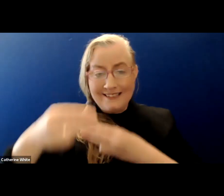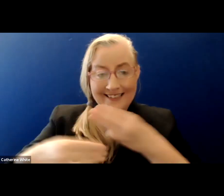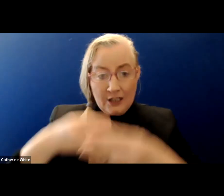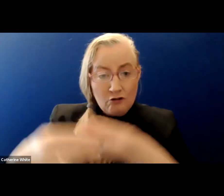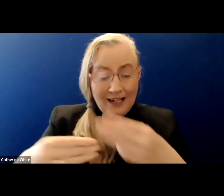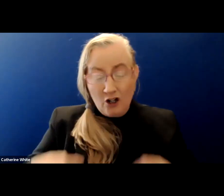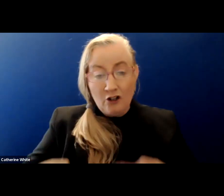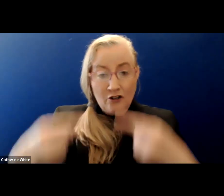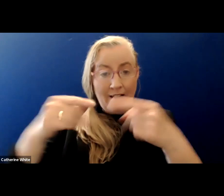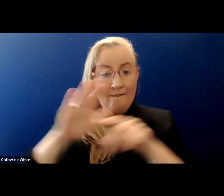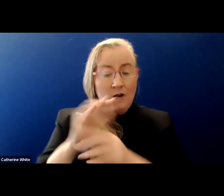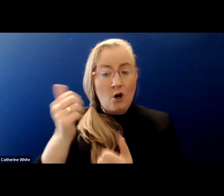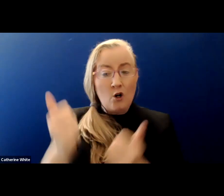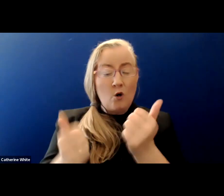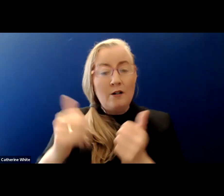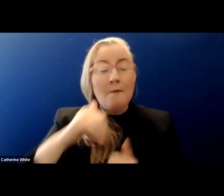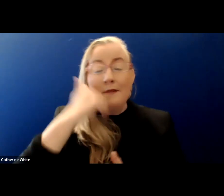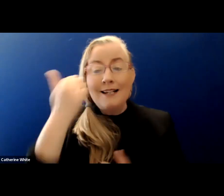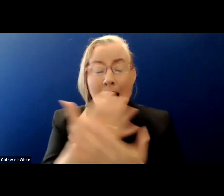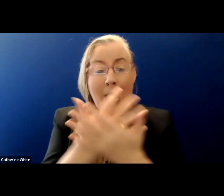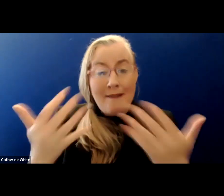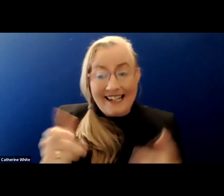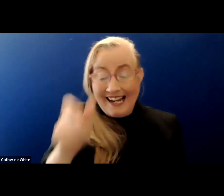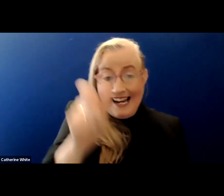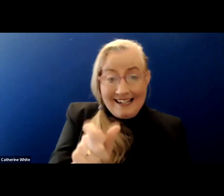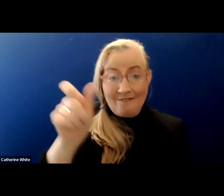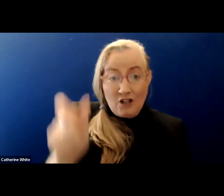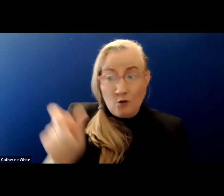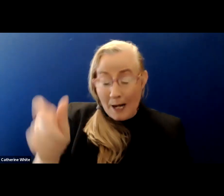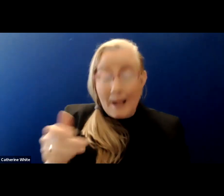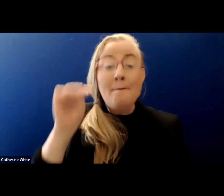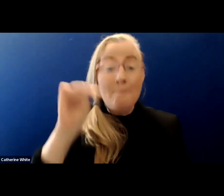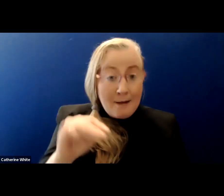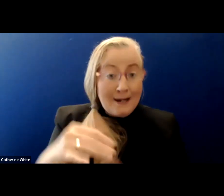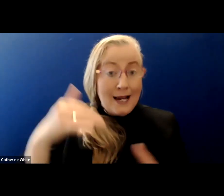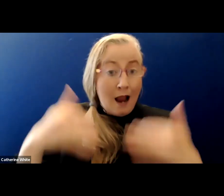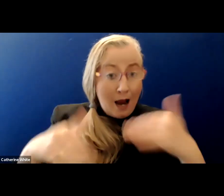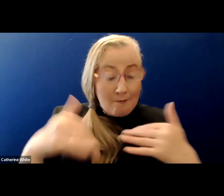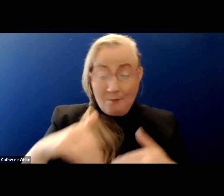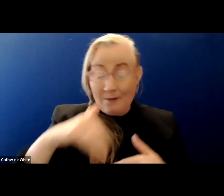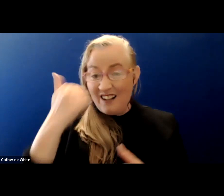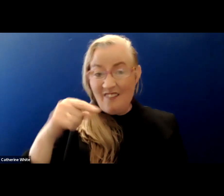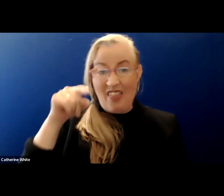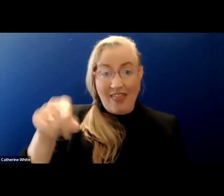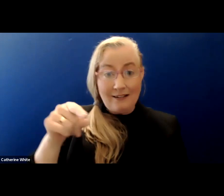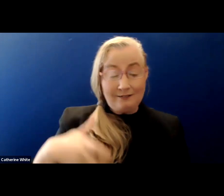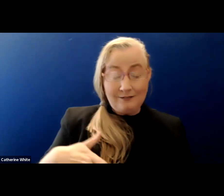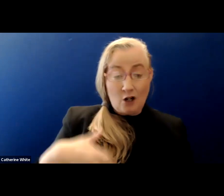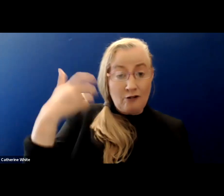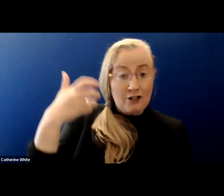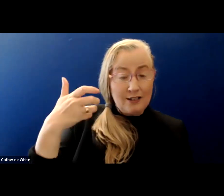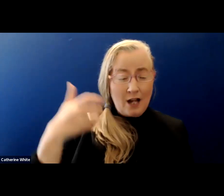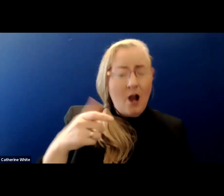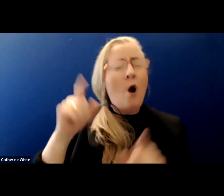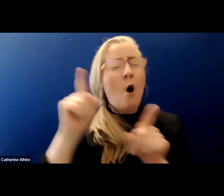court due to the massive number of individuals who may be harmed as a result of aggression. It also